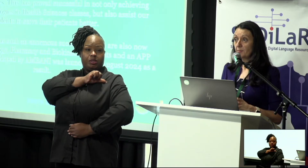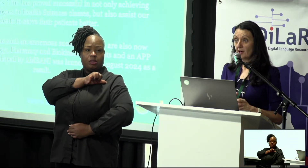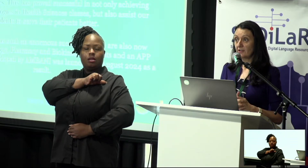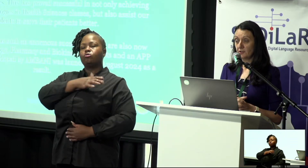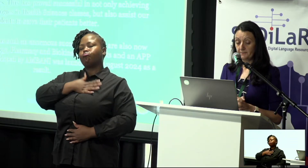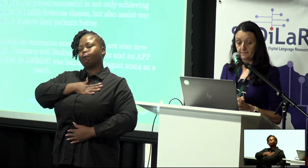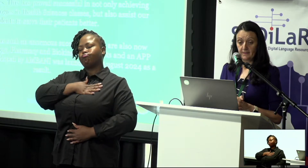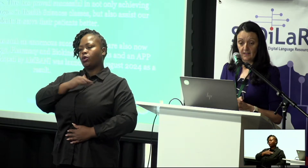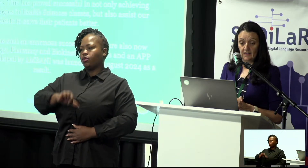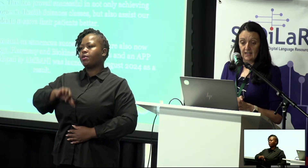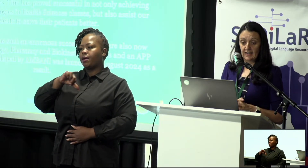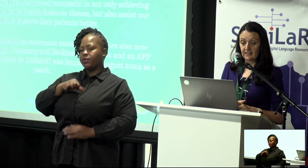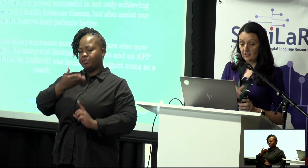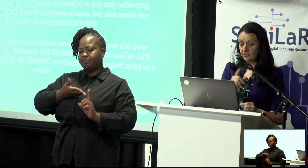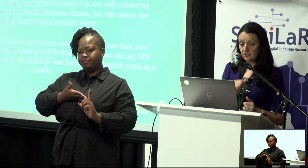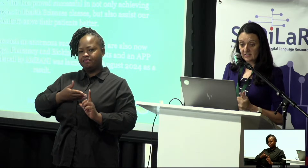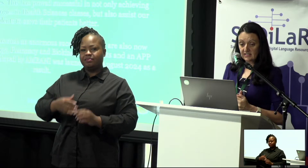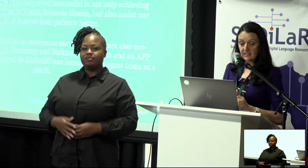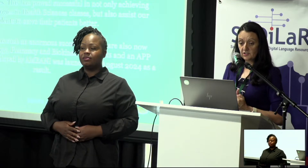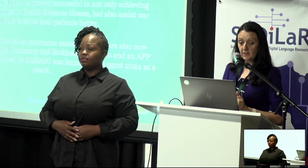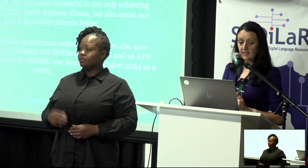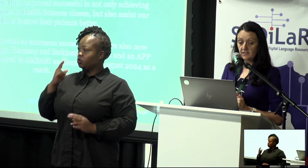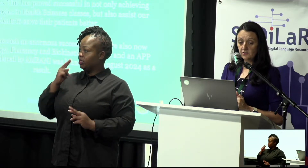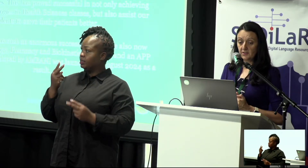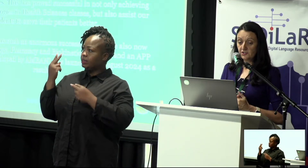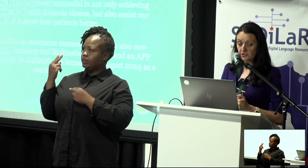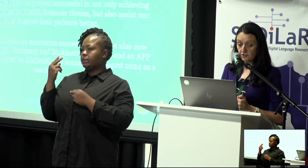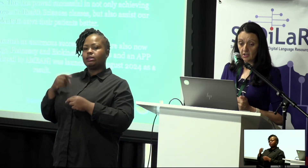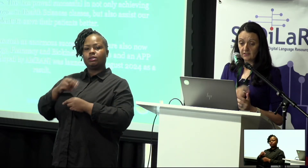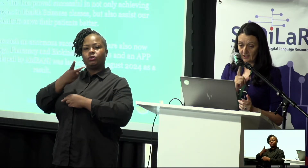are extremely proud of her. And there you can just see in